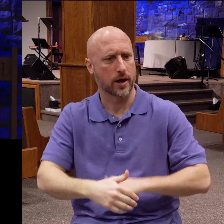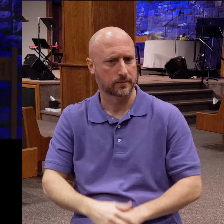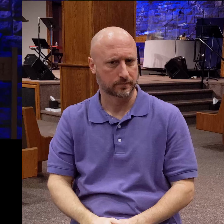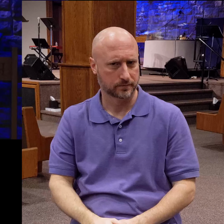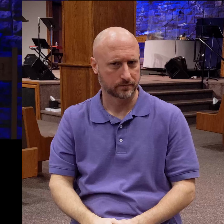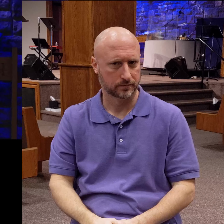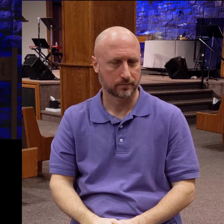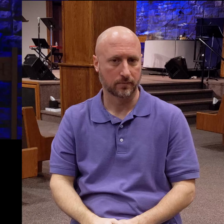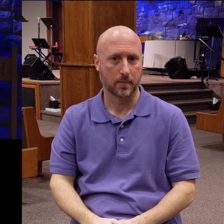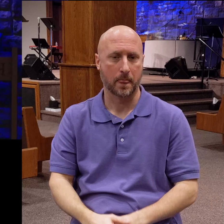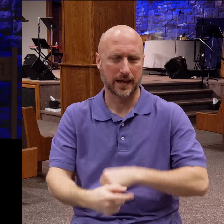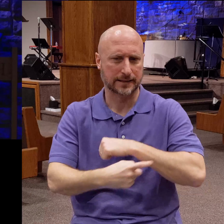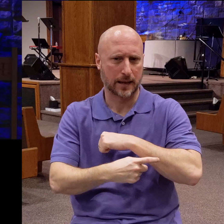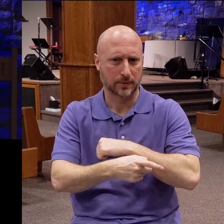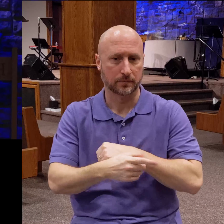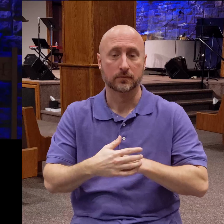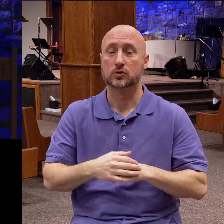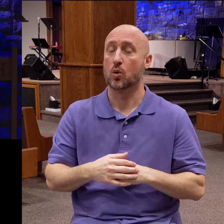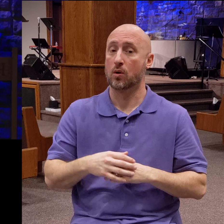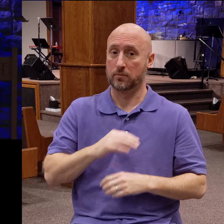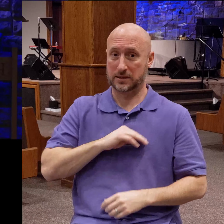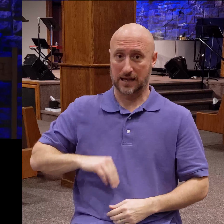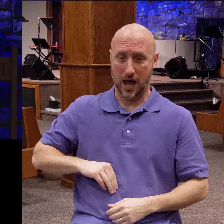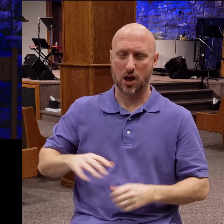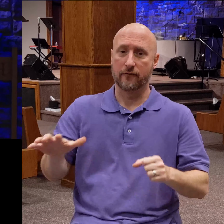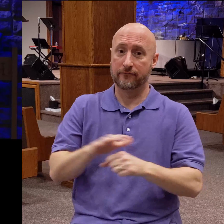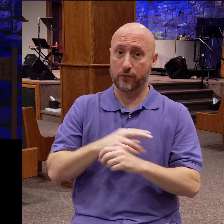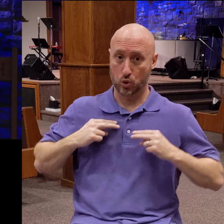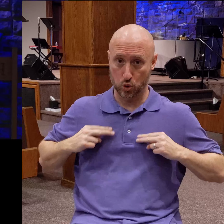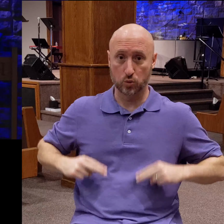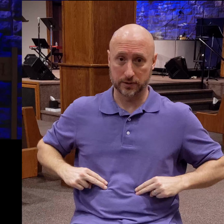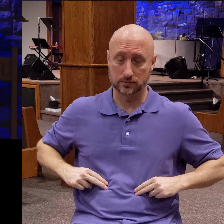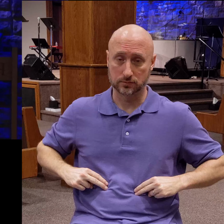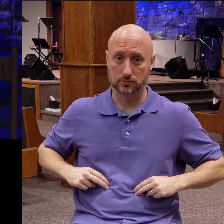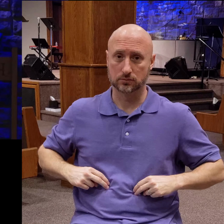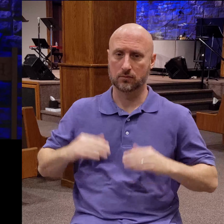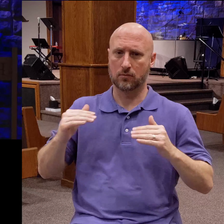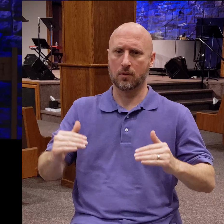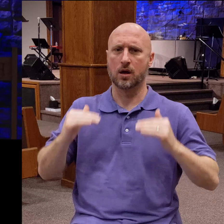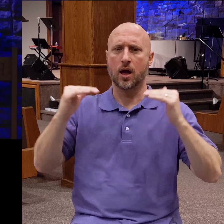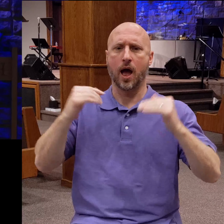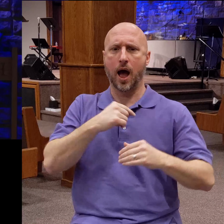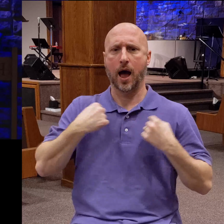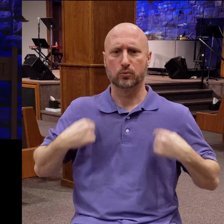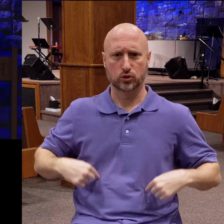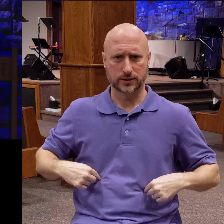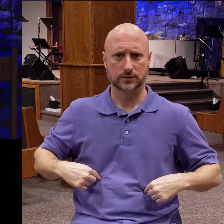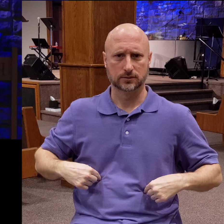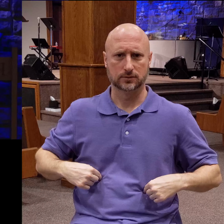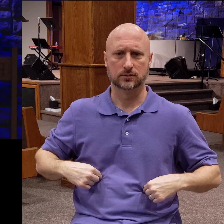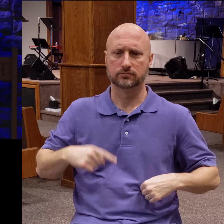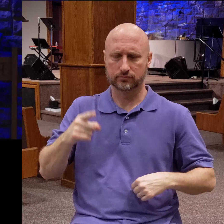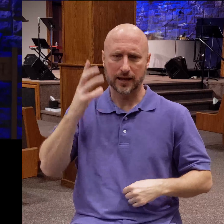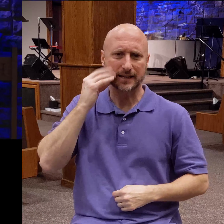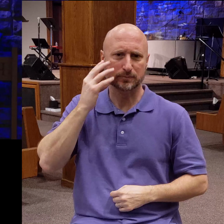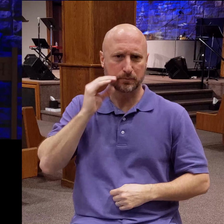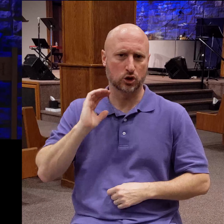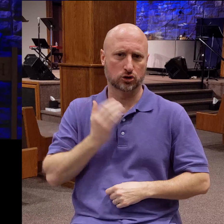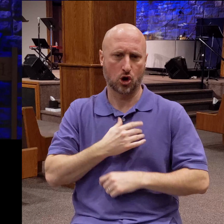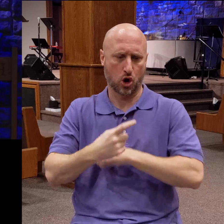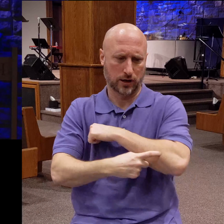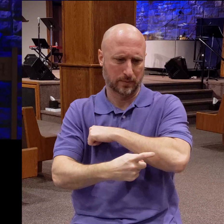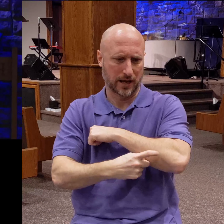He's the Messiah, fully human, our great high priest, touched with our infirmities, every way tempted as